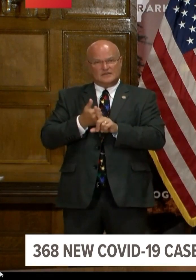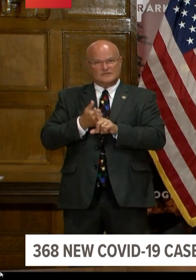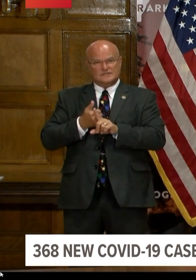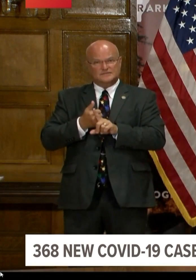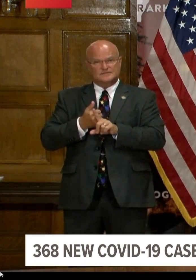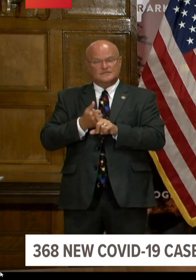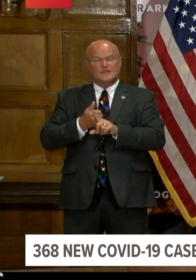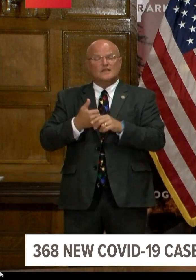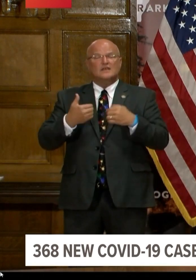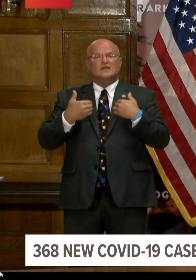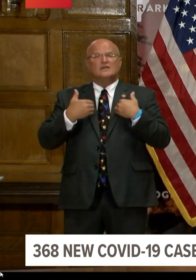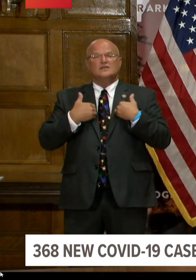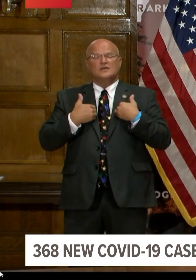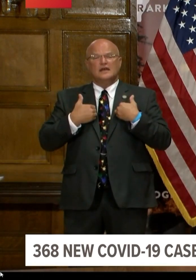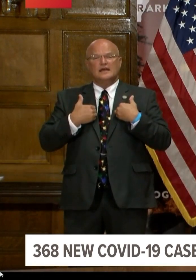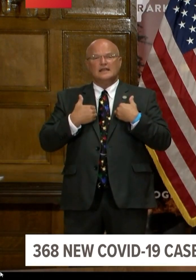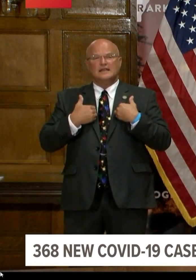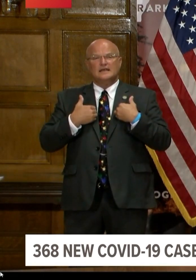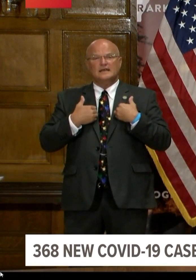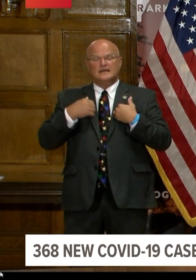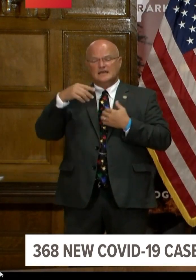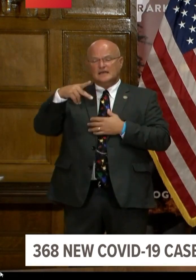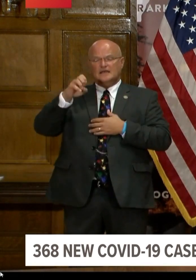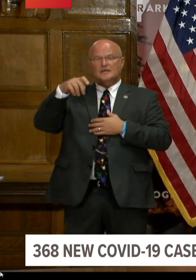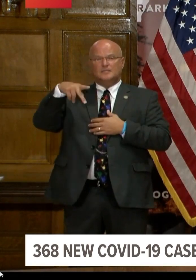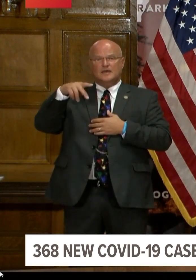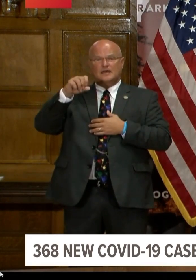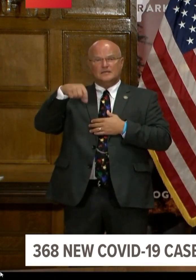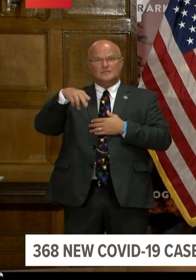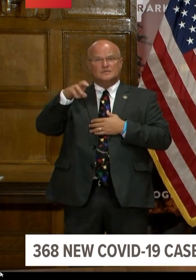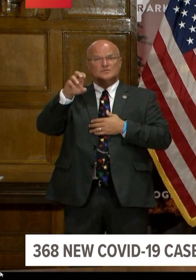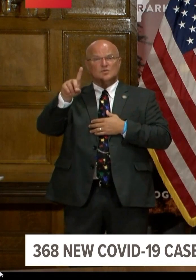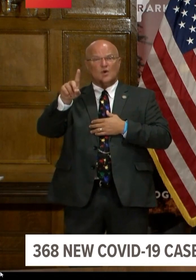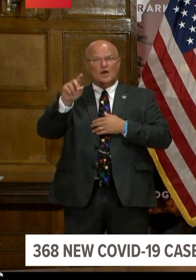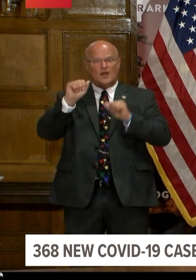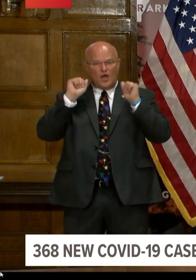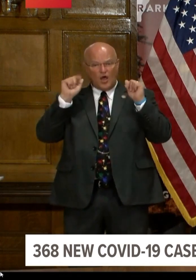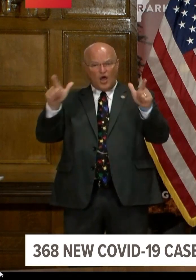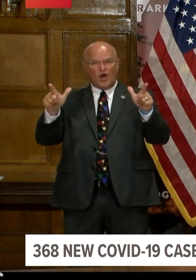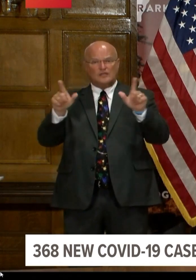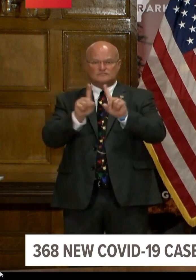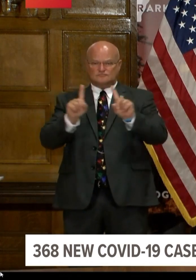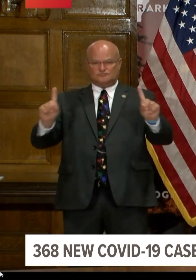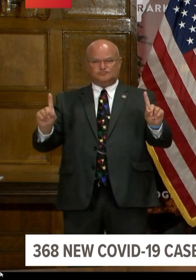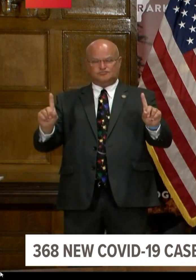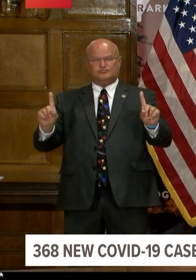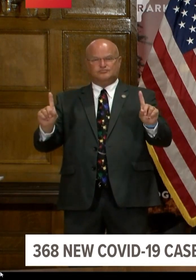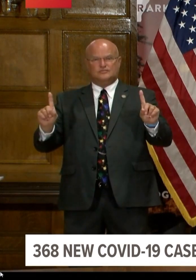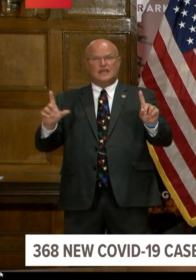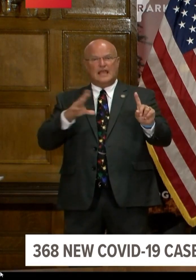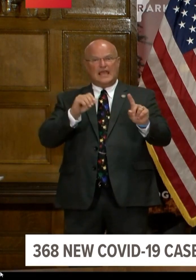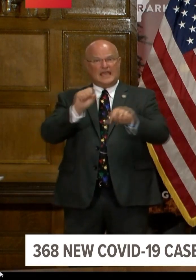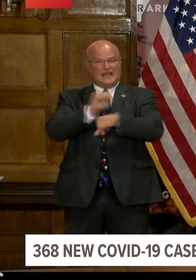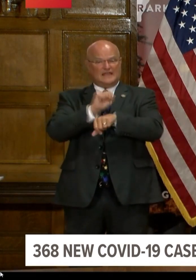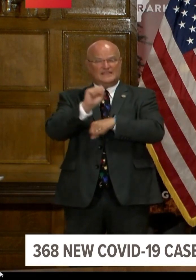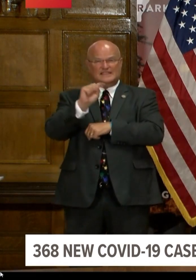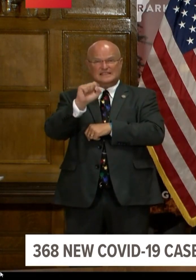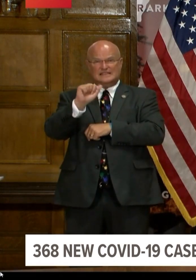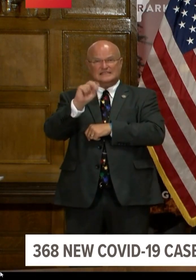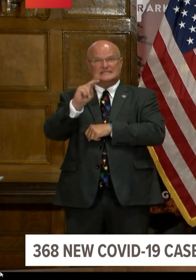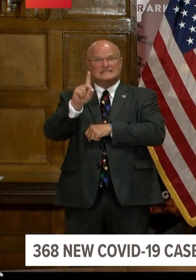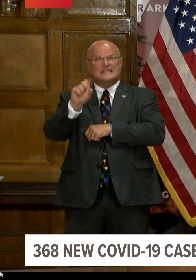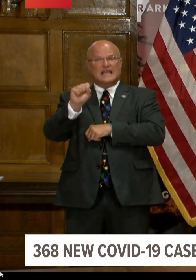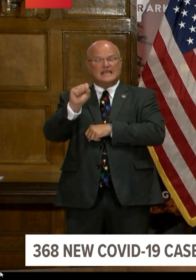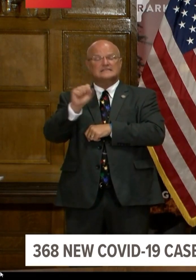themselves. You had the pep squad, all of them having distancing in the stands. You